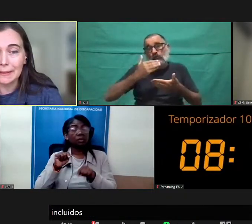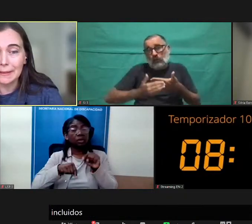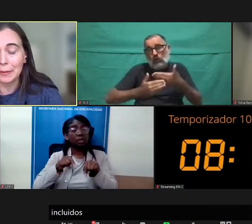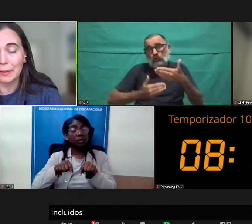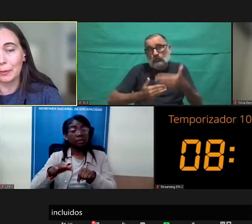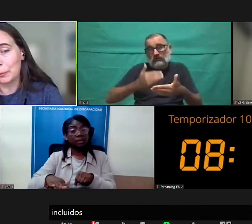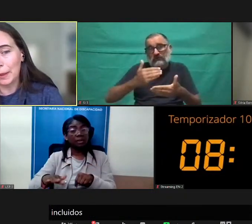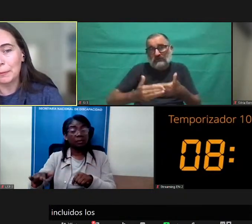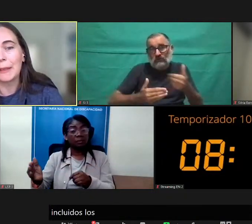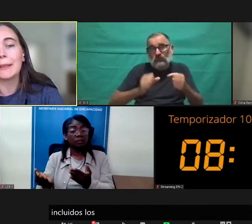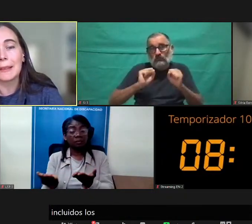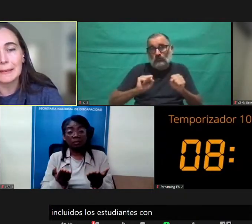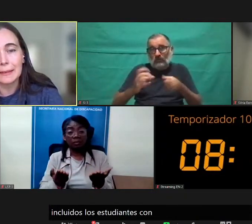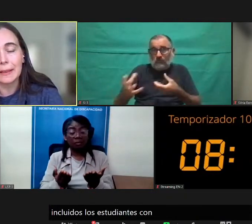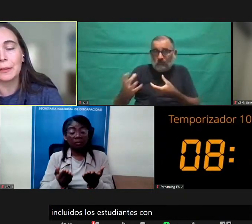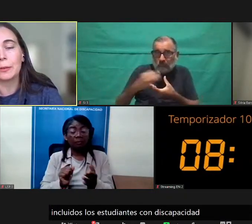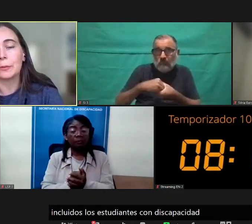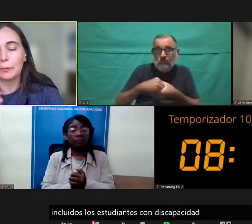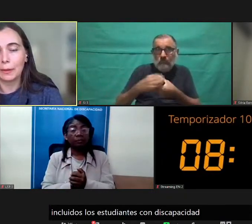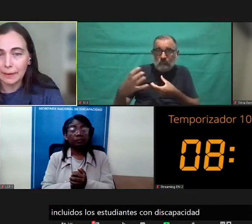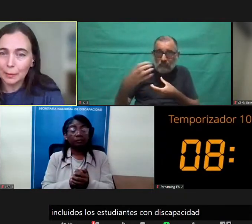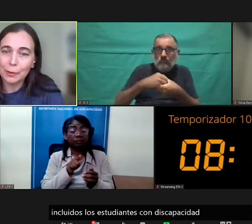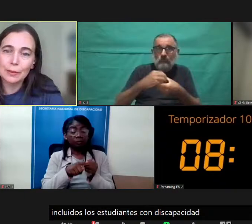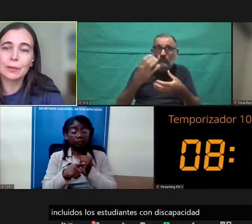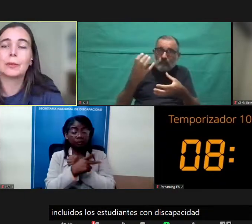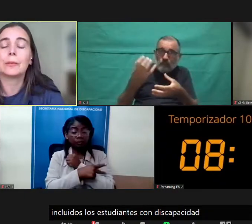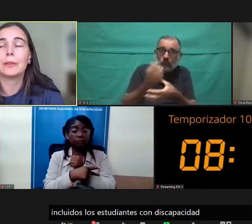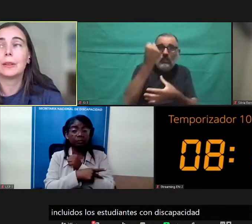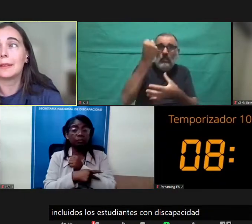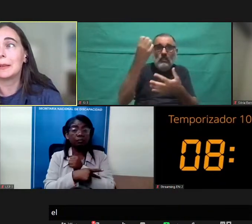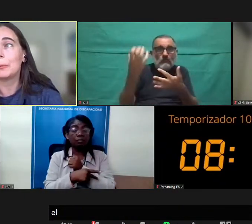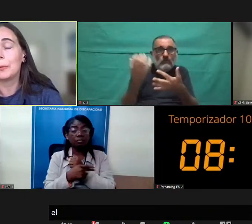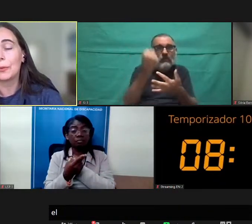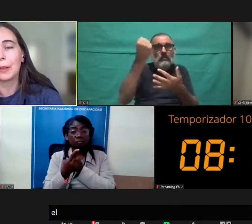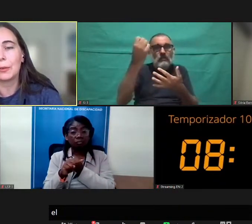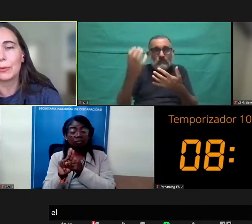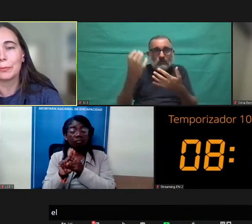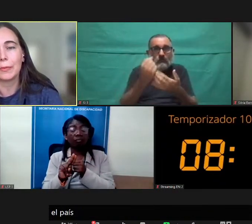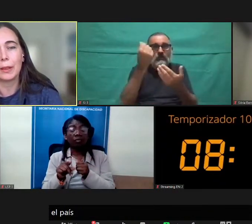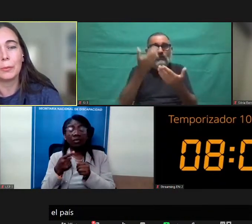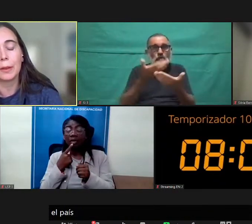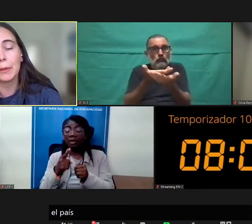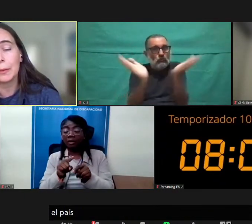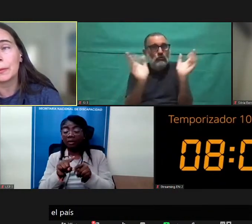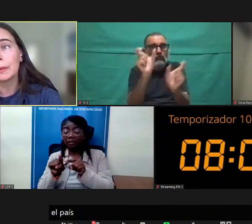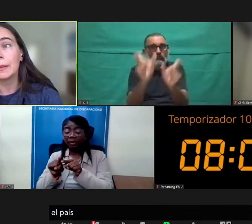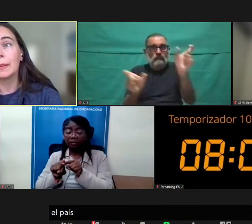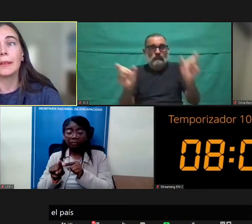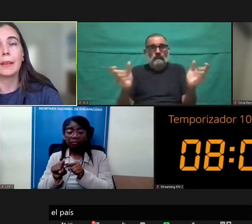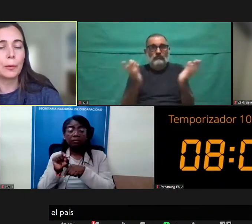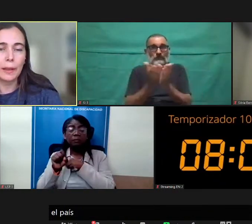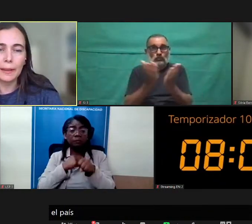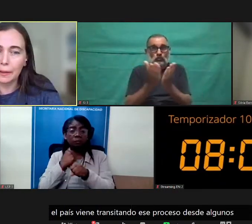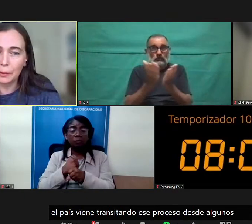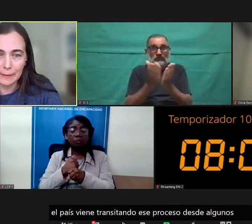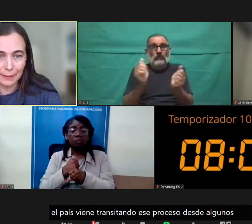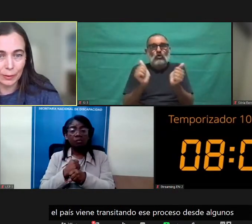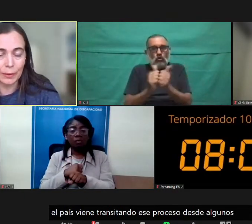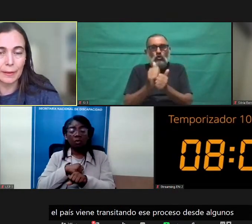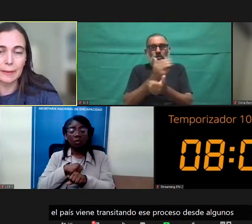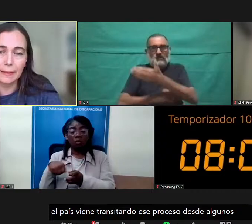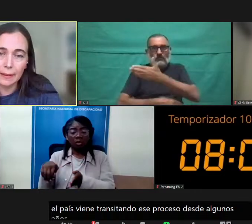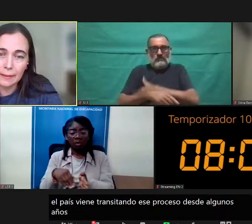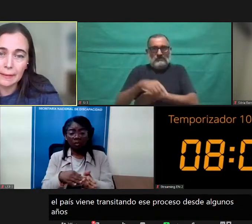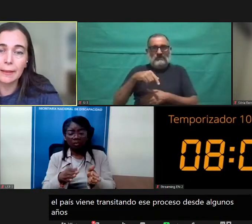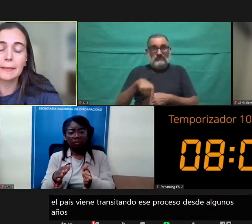students with disabilities our has walked on this process for some years so far